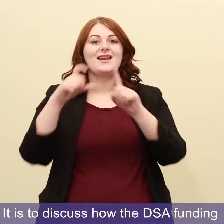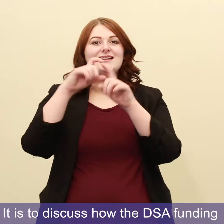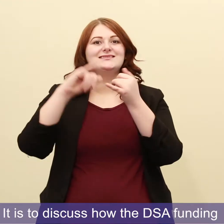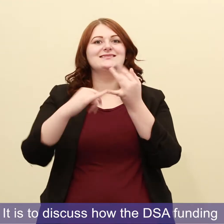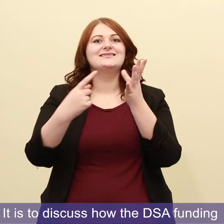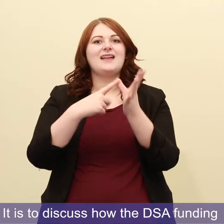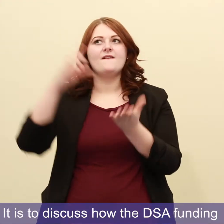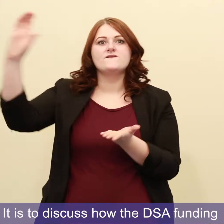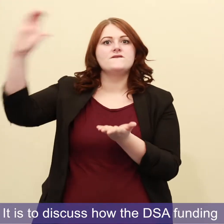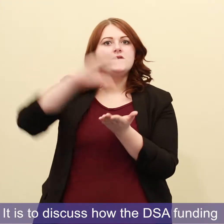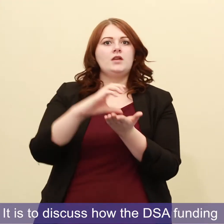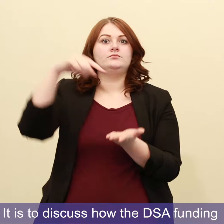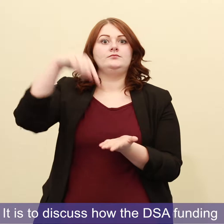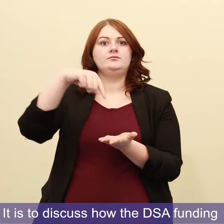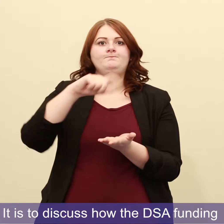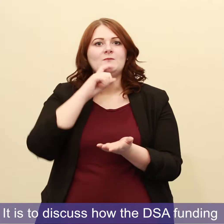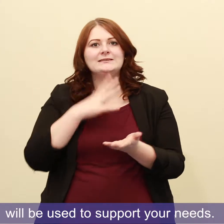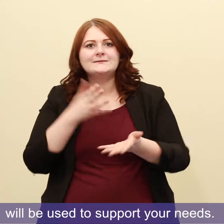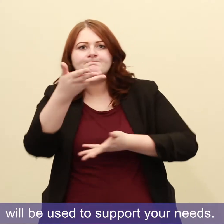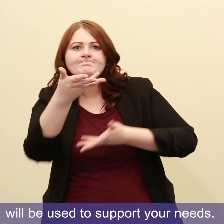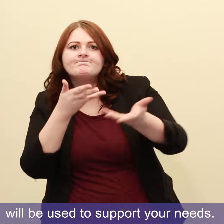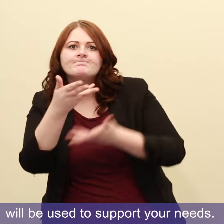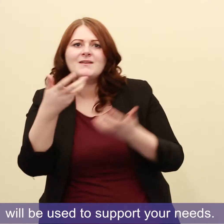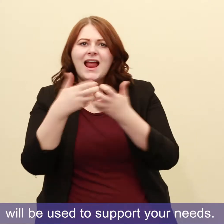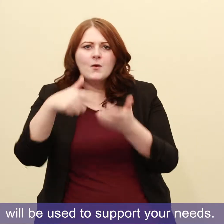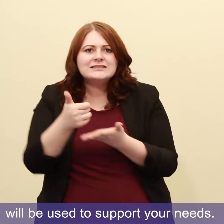It is to discuss how the DSA funding will be used to support your needs.